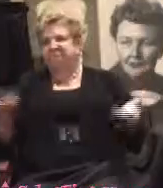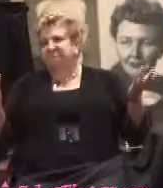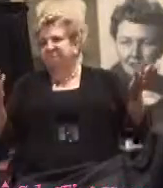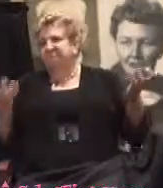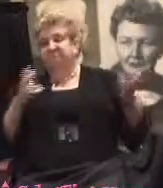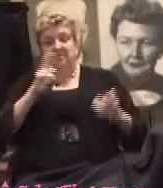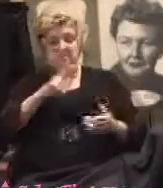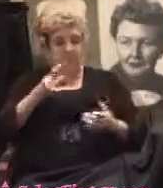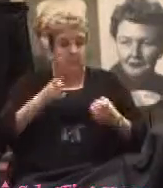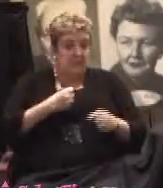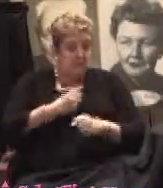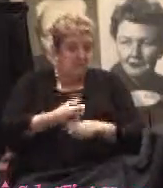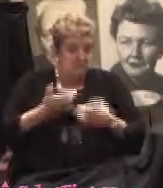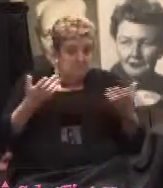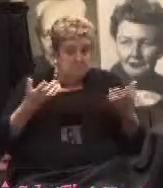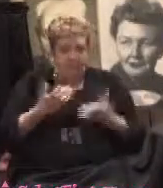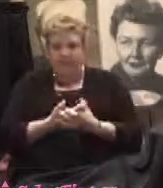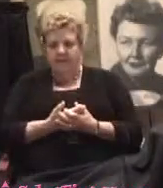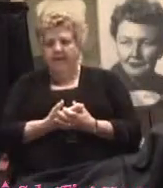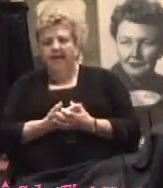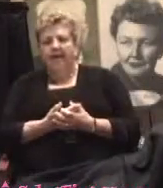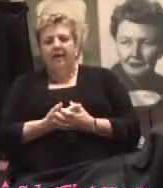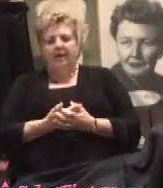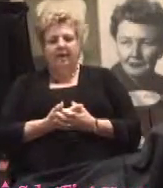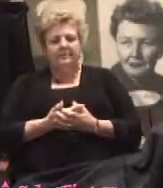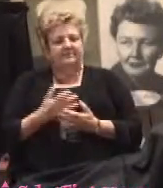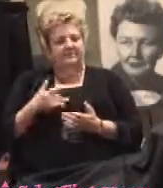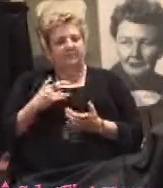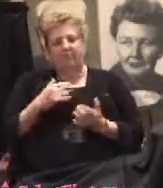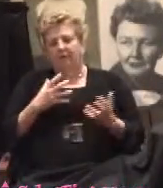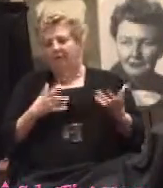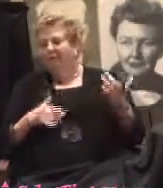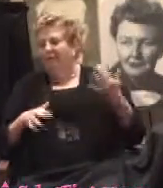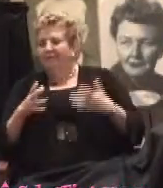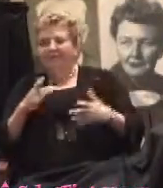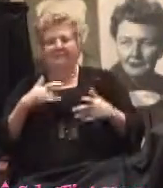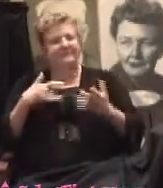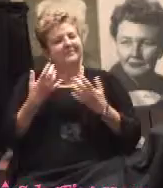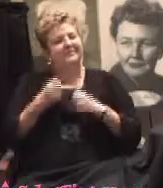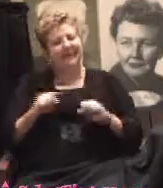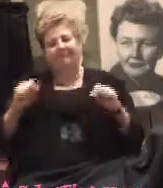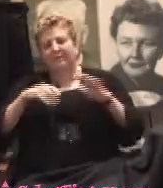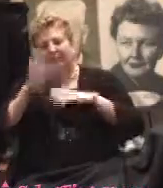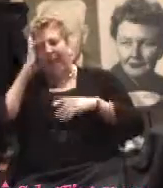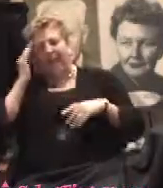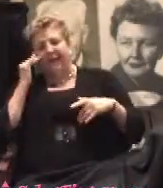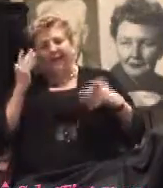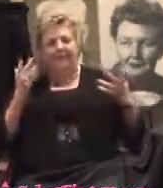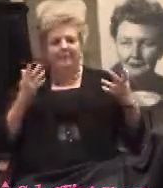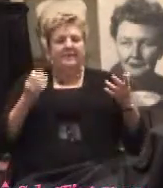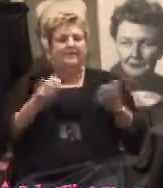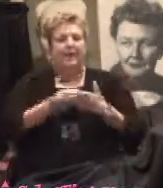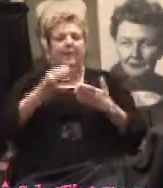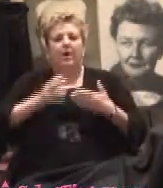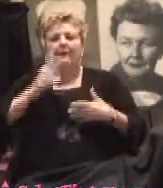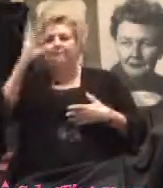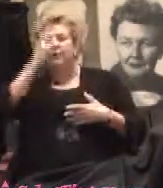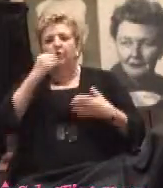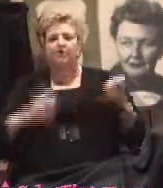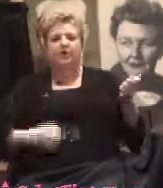32 years. And it takes me to another place. It takes me to a safe place in my head. And I bought this beautiful guitar on the way to work, and I wanted to